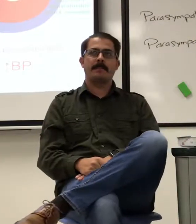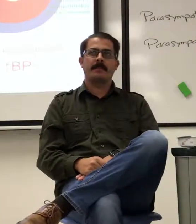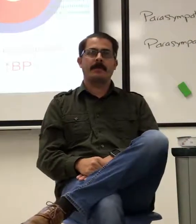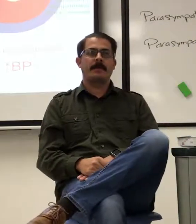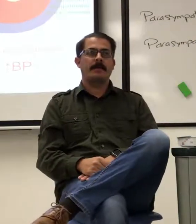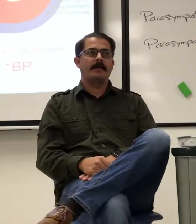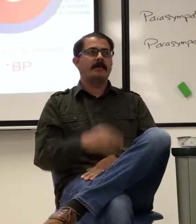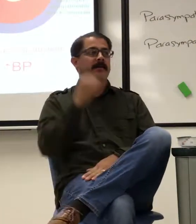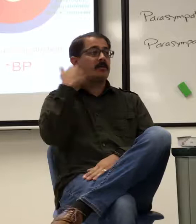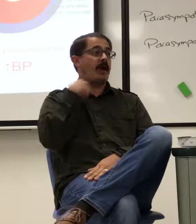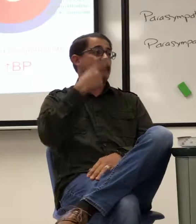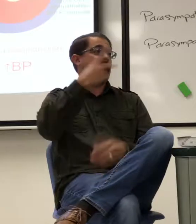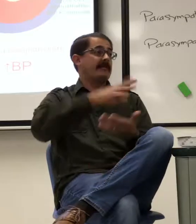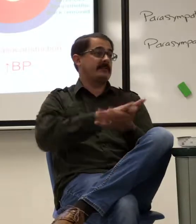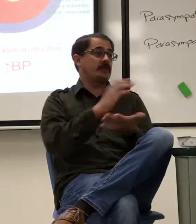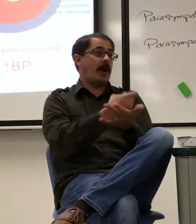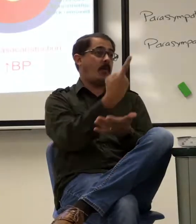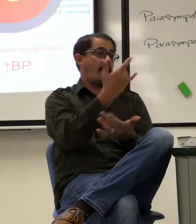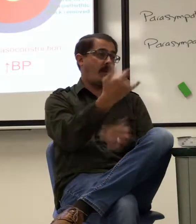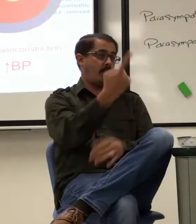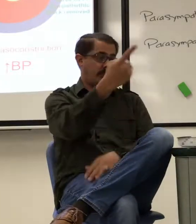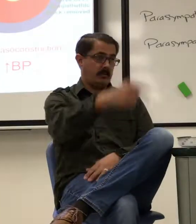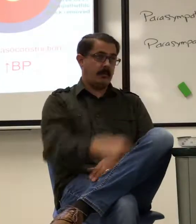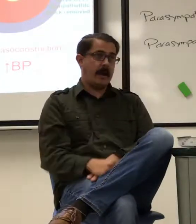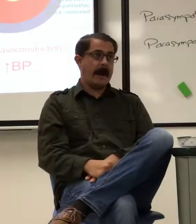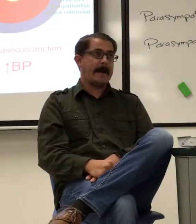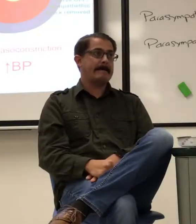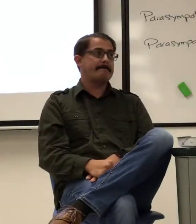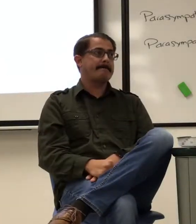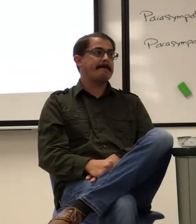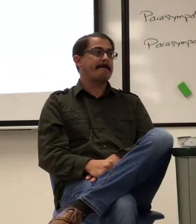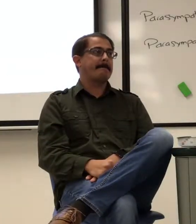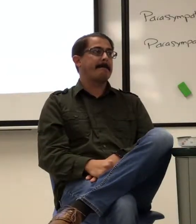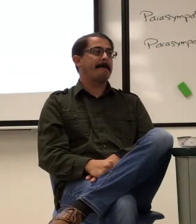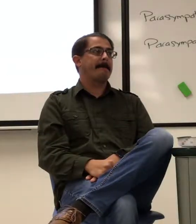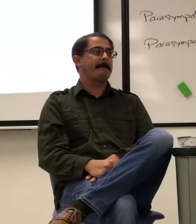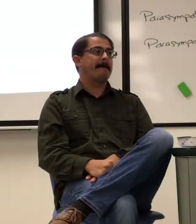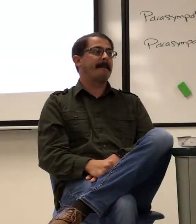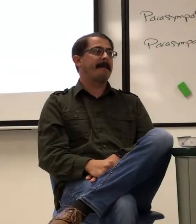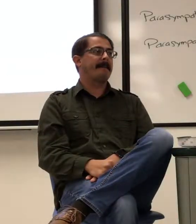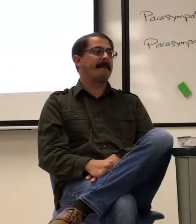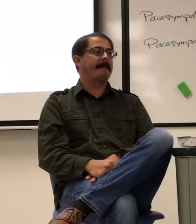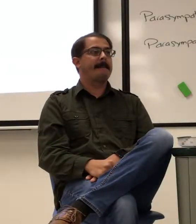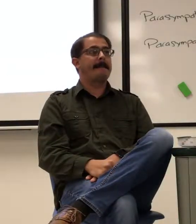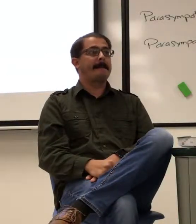If you have a half sheet, if you didn't grab one, but on your half sheet, number 1,